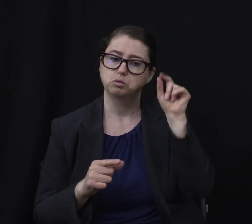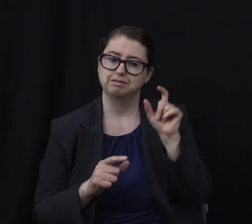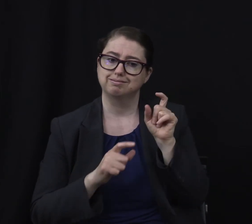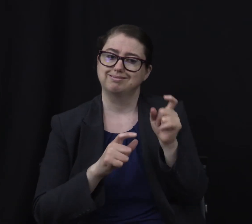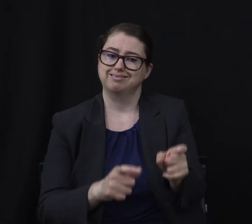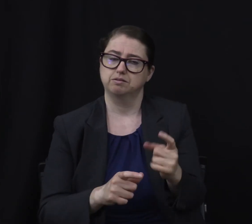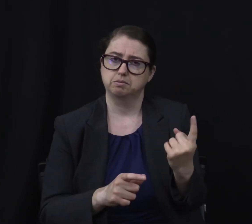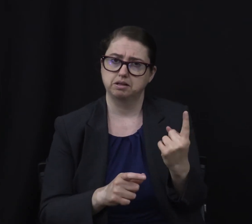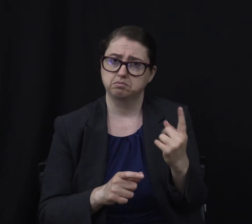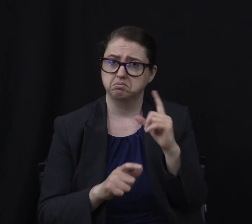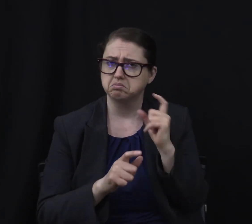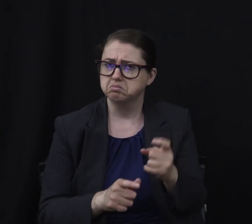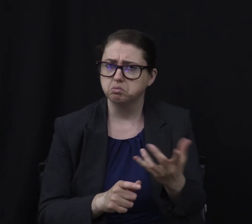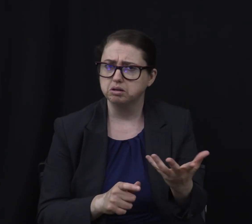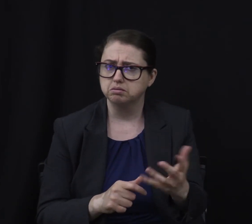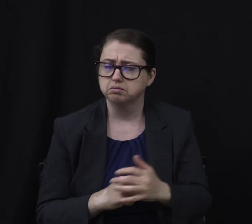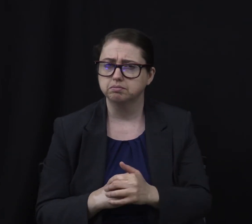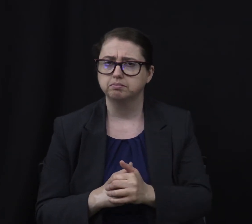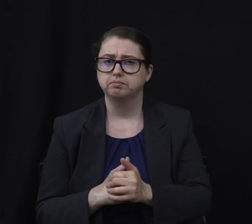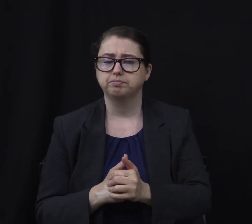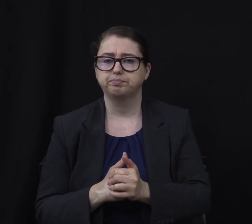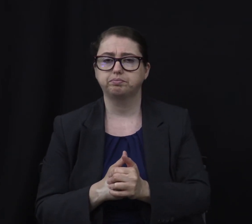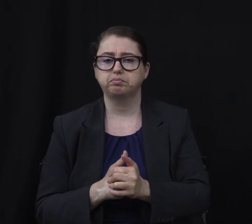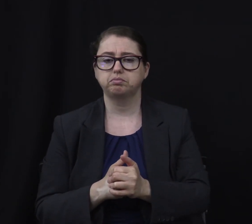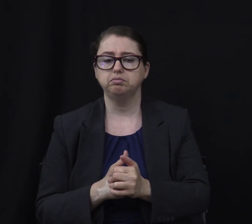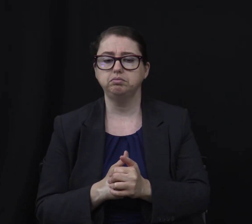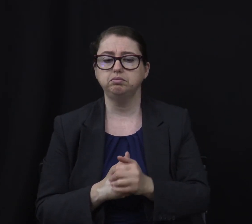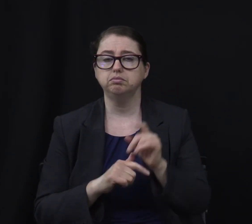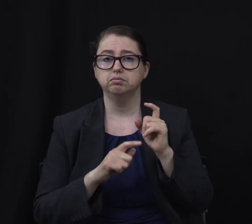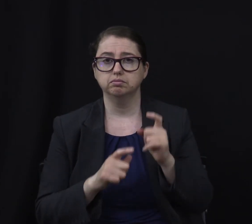is? He gives him the gospel.